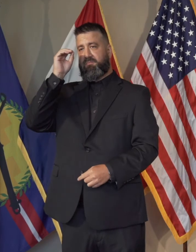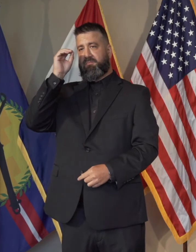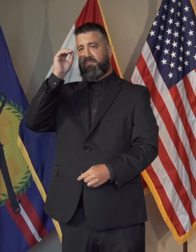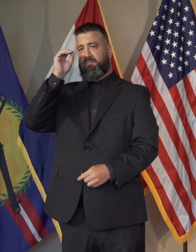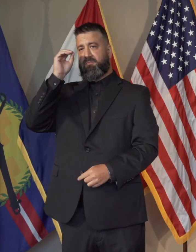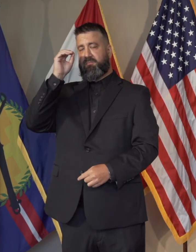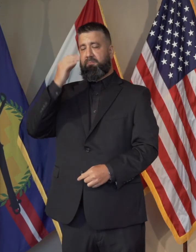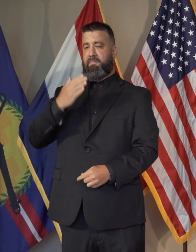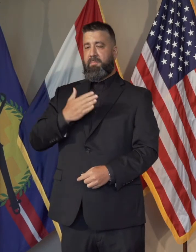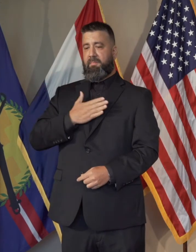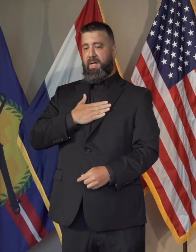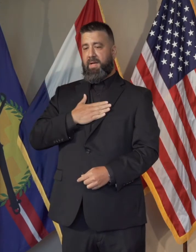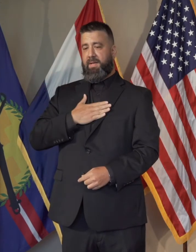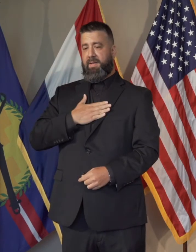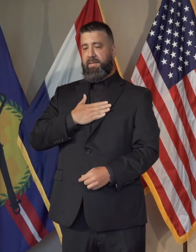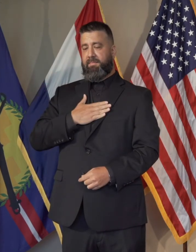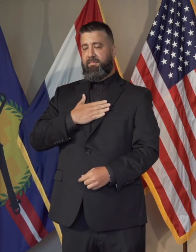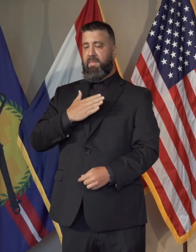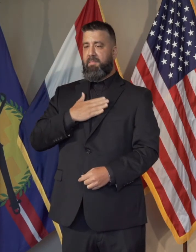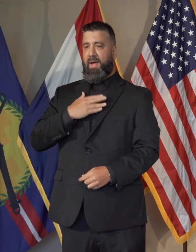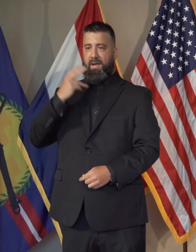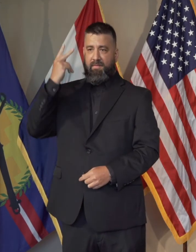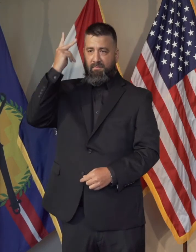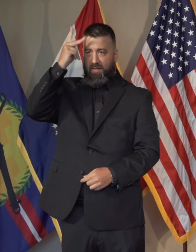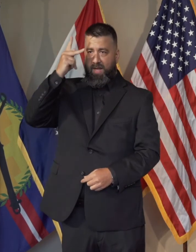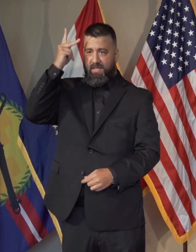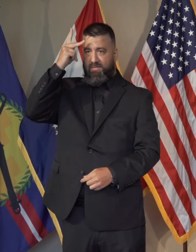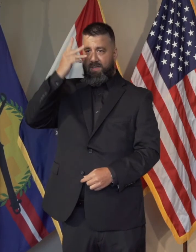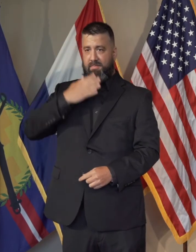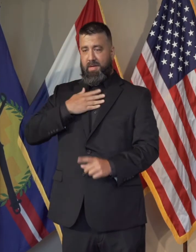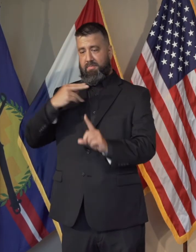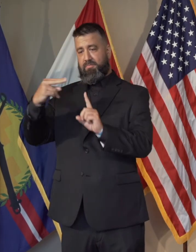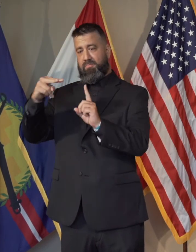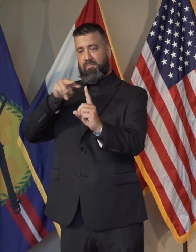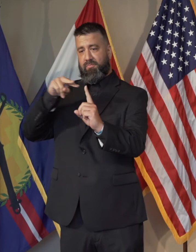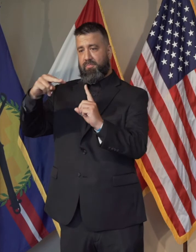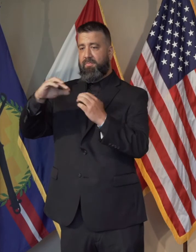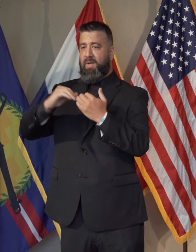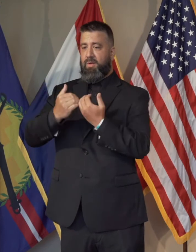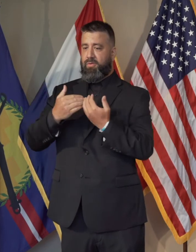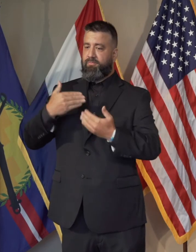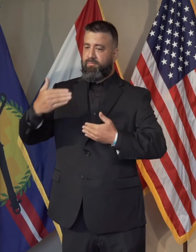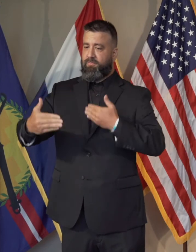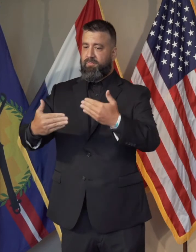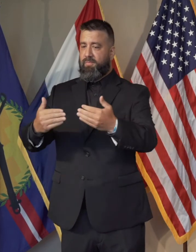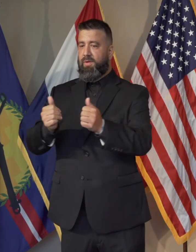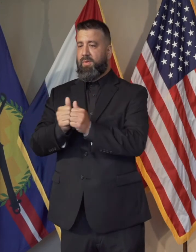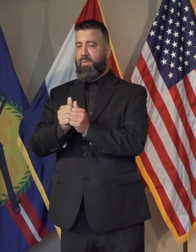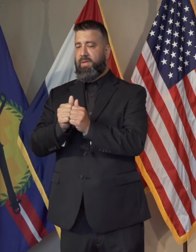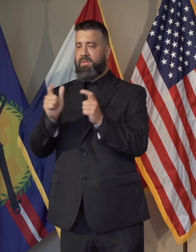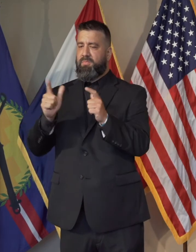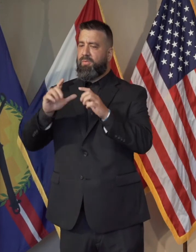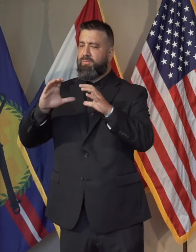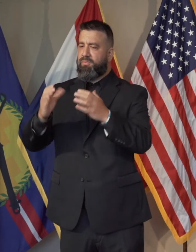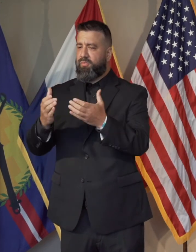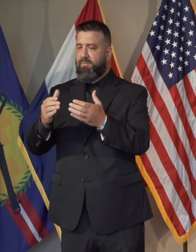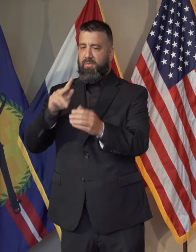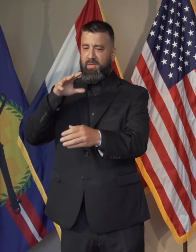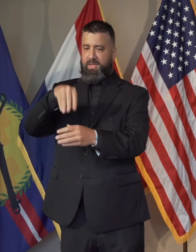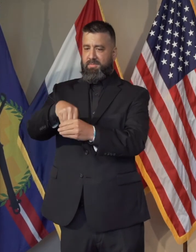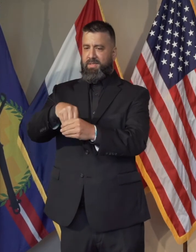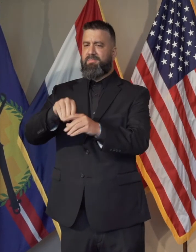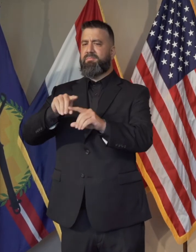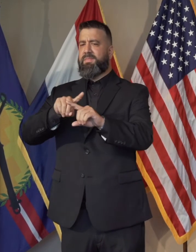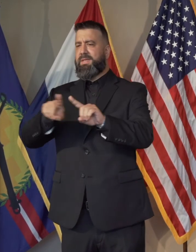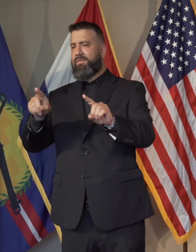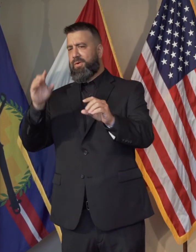you know, my philosophy and my perspective on how we needed to move forward with minority participation was different than hers,